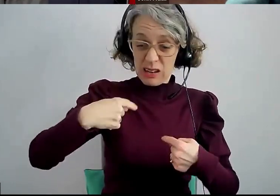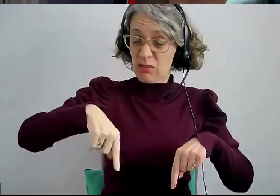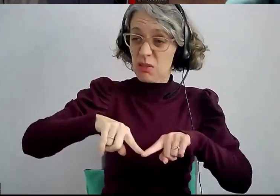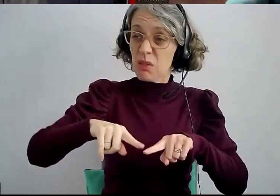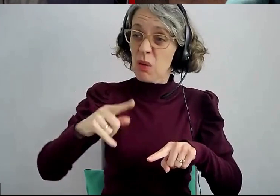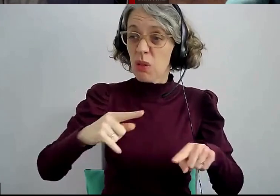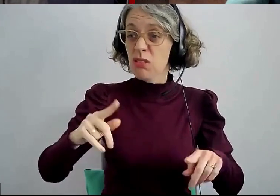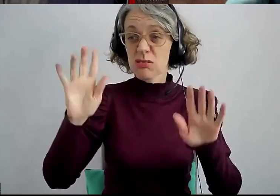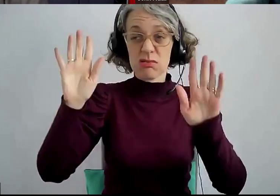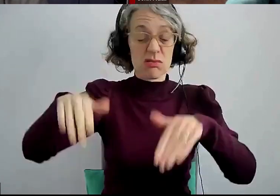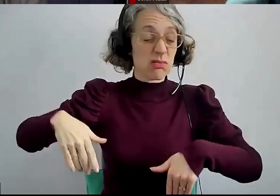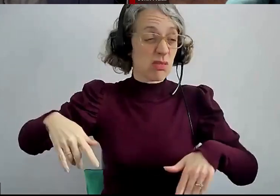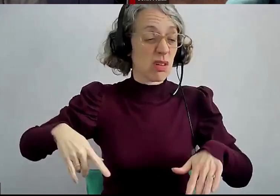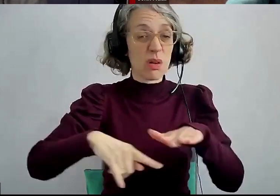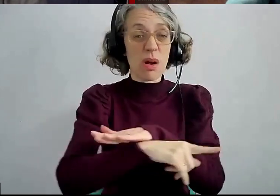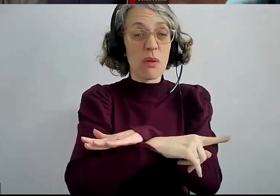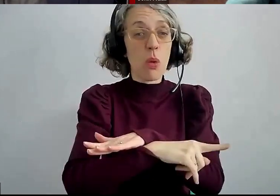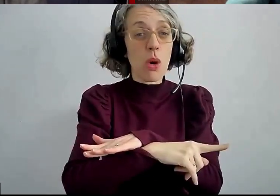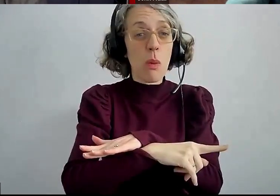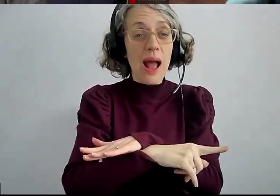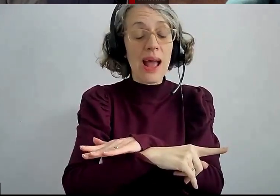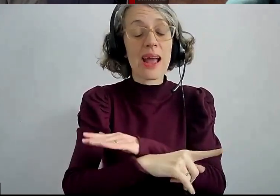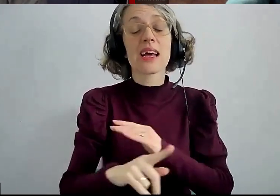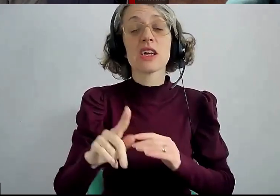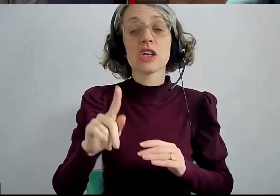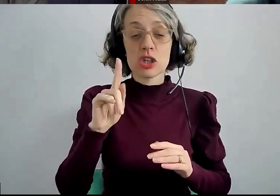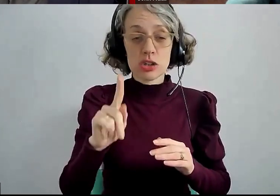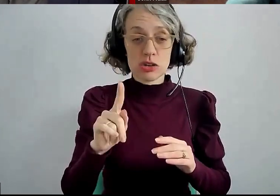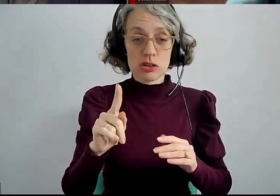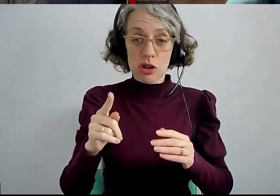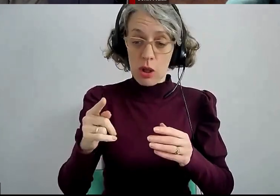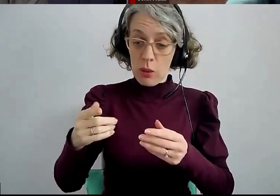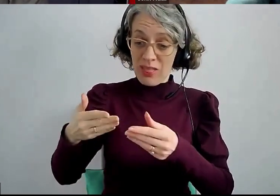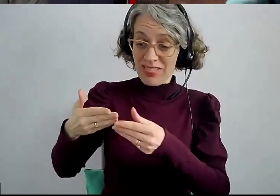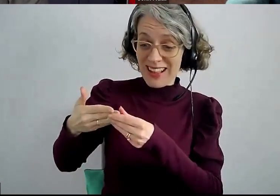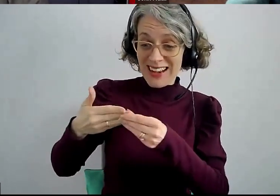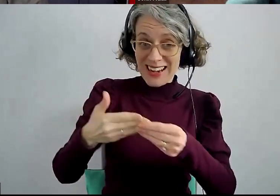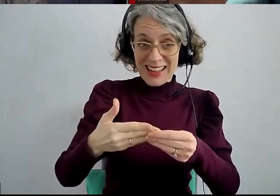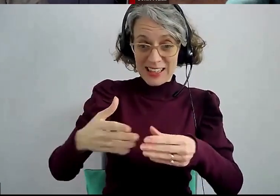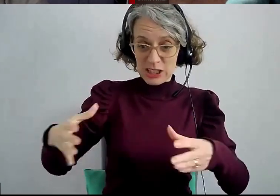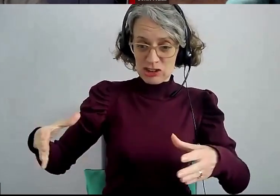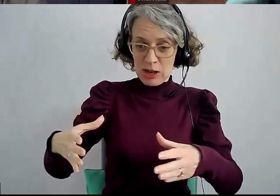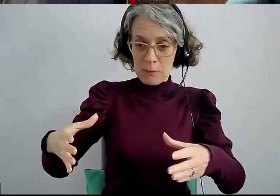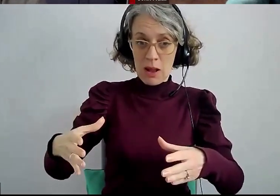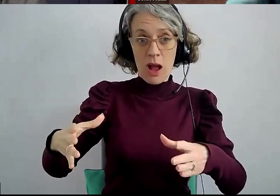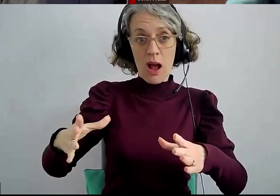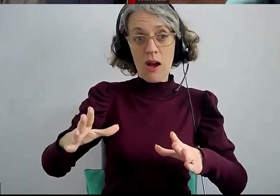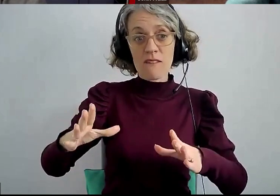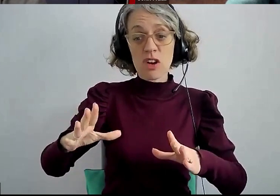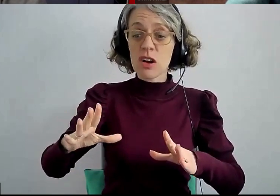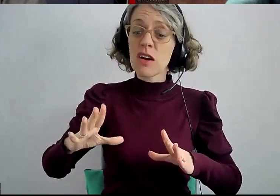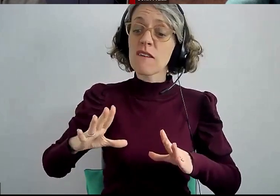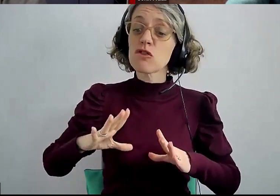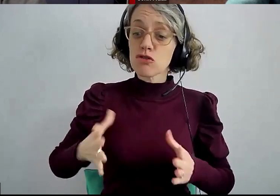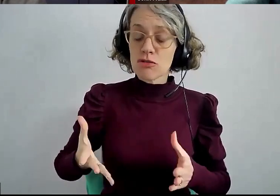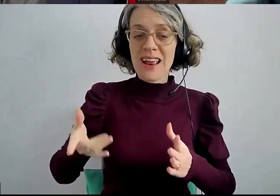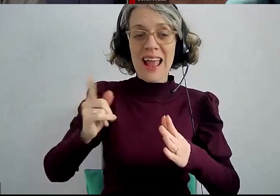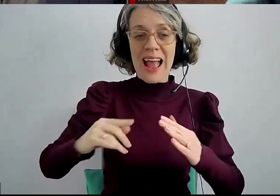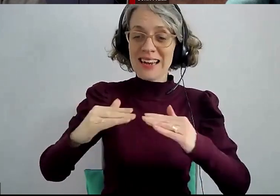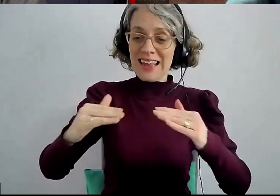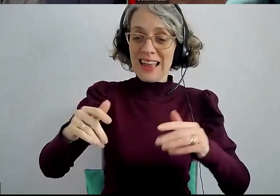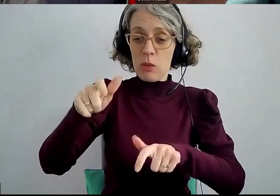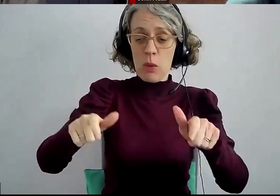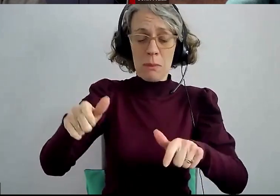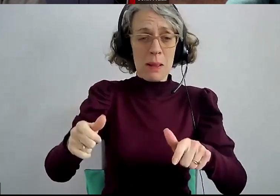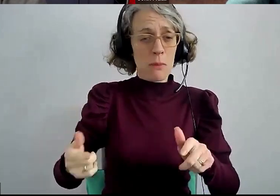so the leadership of free and equal people is critical. And if you look at the